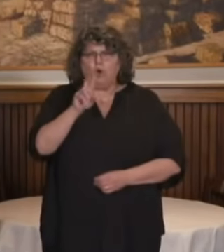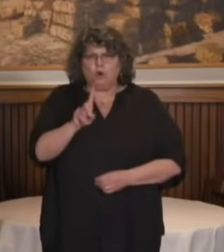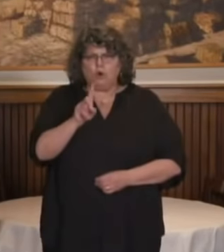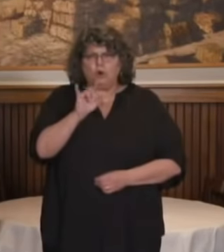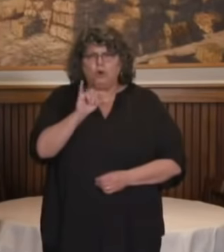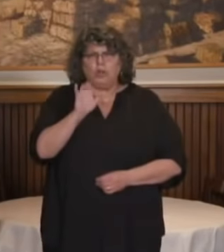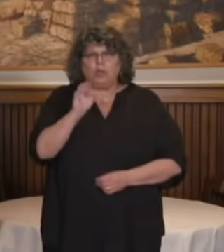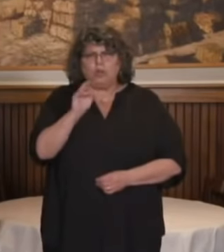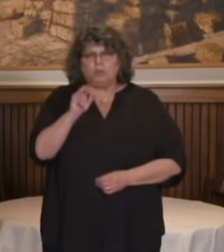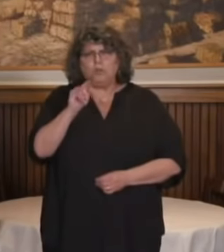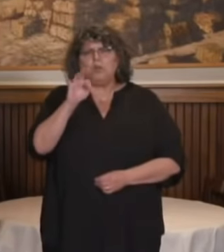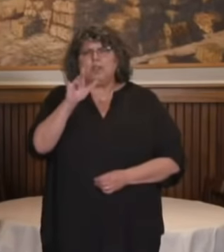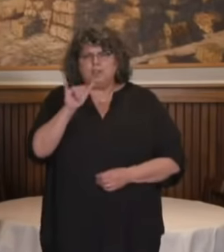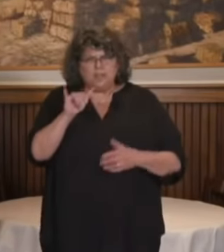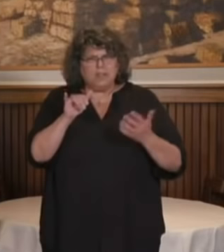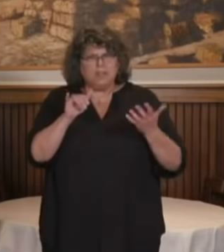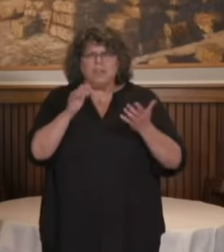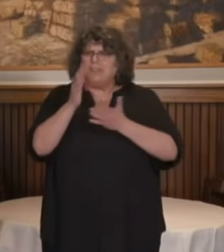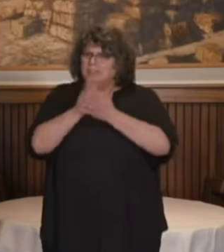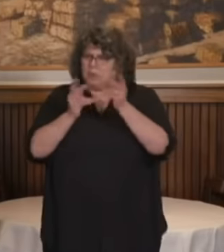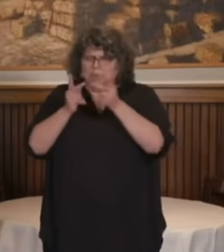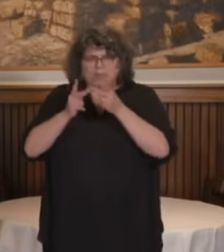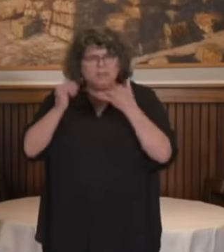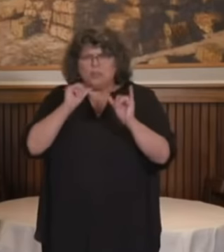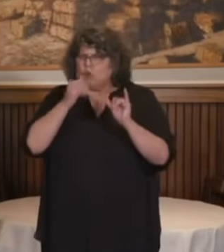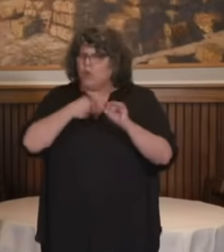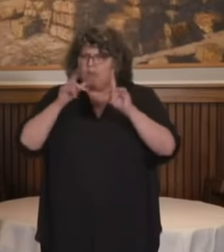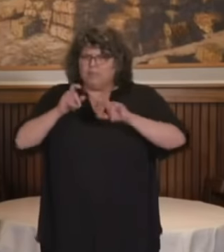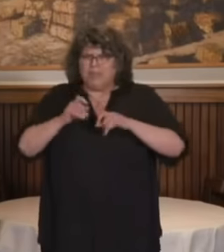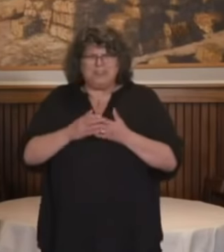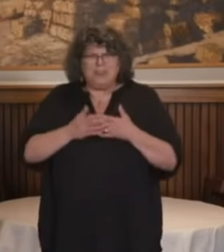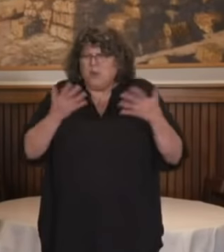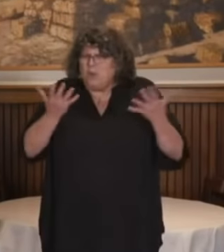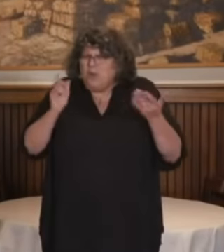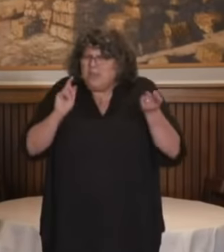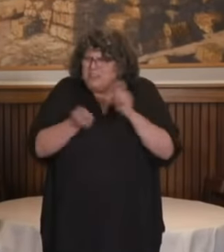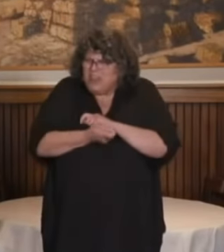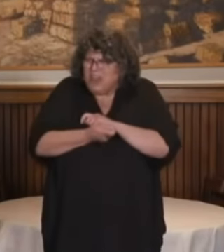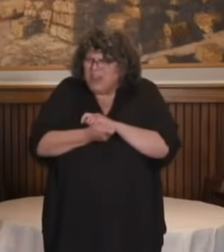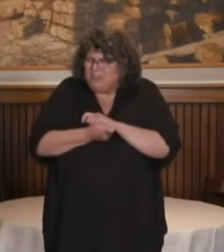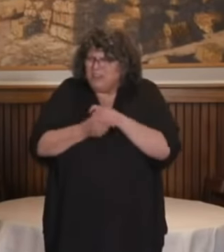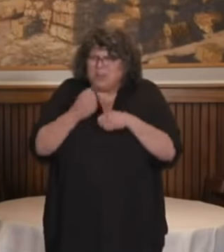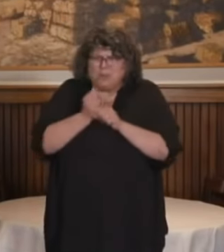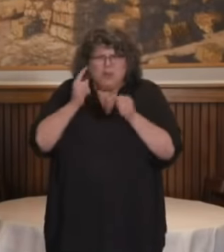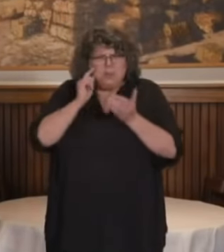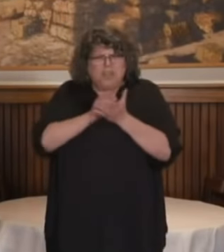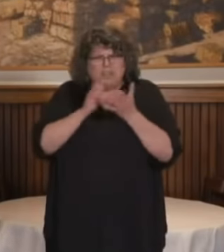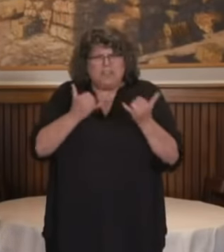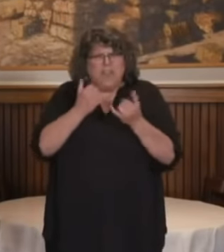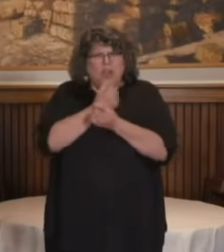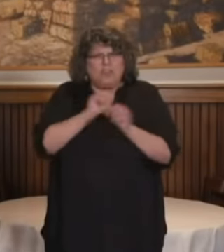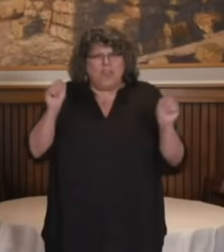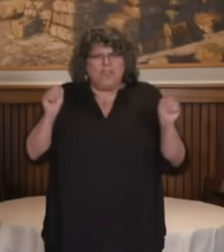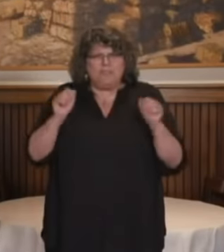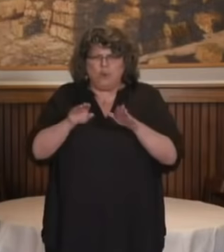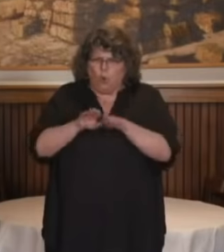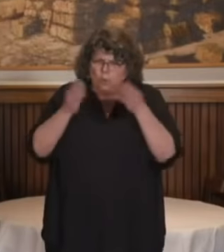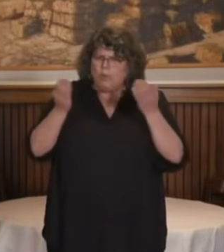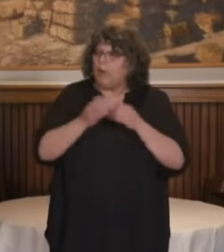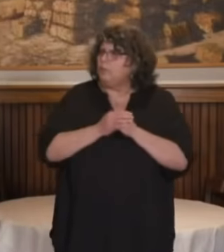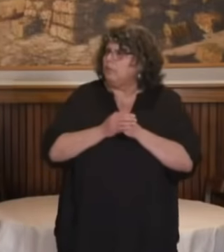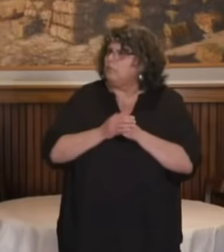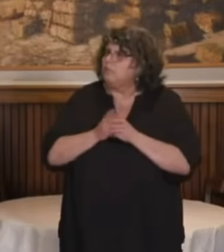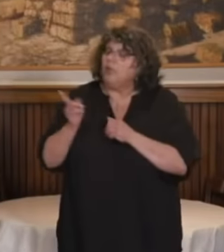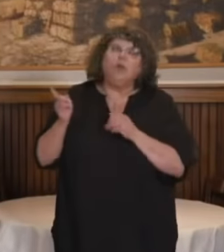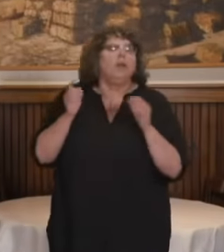areas. What has fundamentally changed about the spread of the virus that makes you believe it is safe now to ease these restrictions? Well, nothing's fundamentally